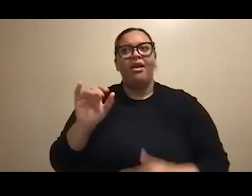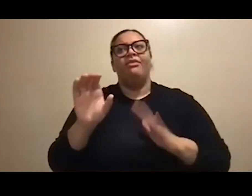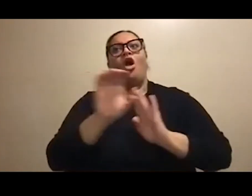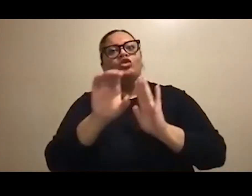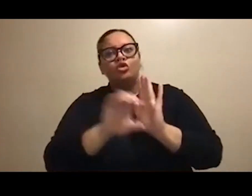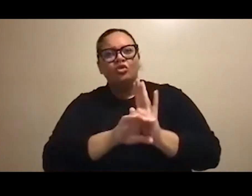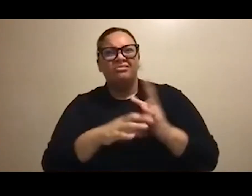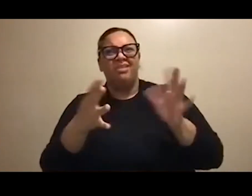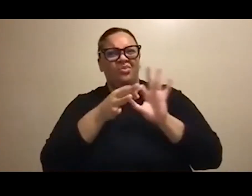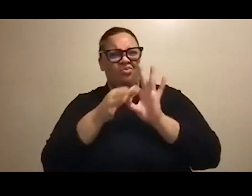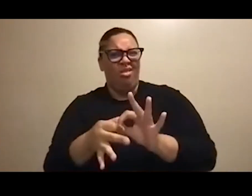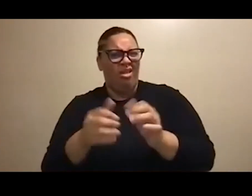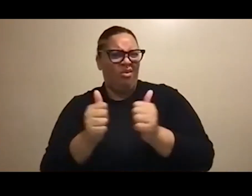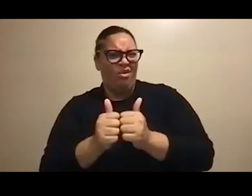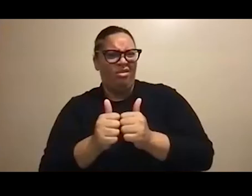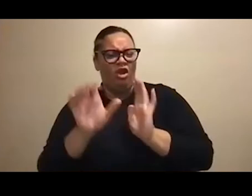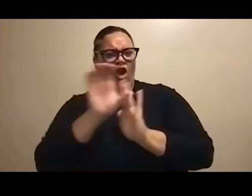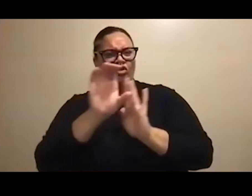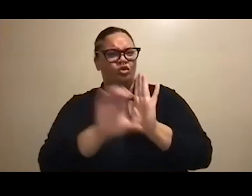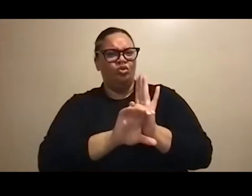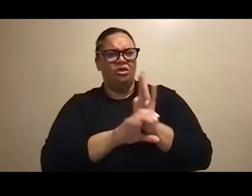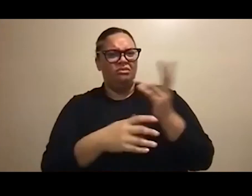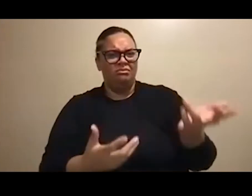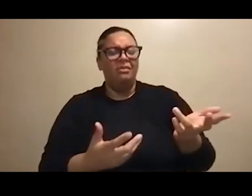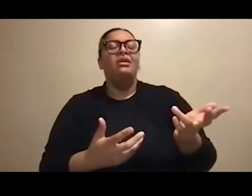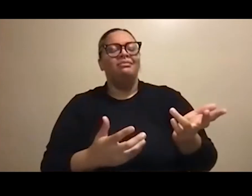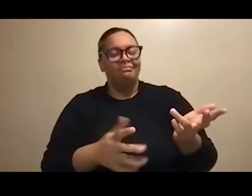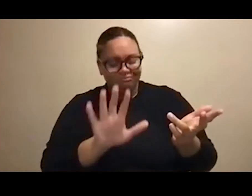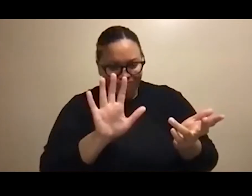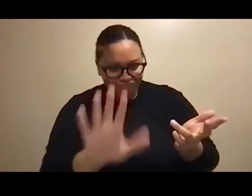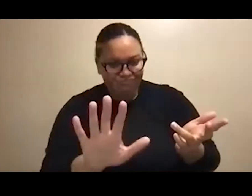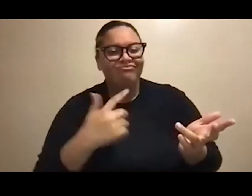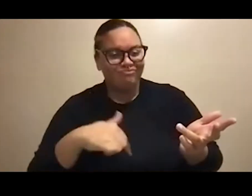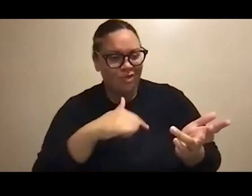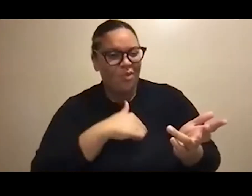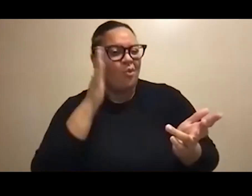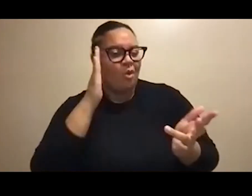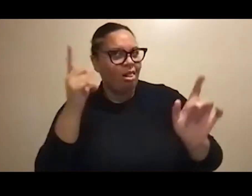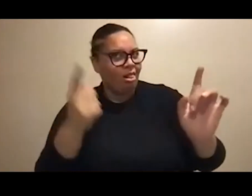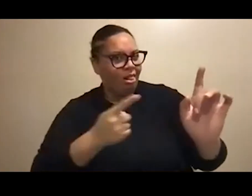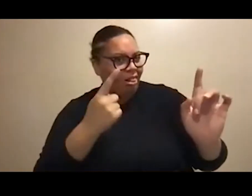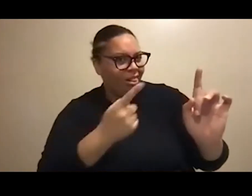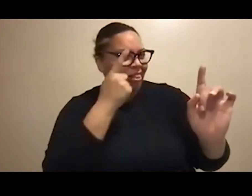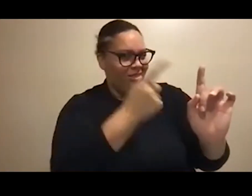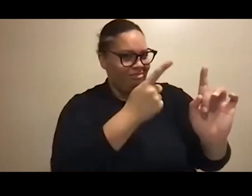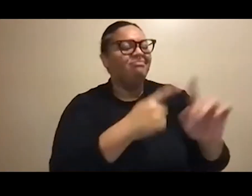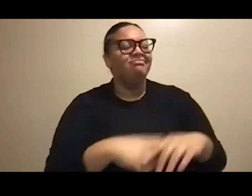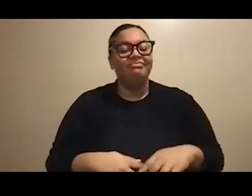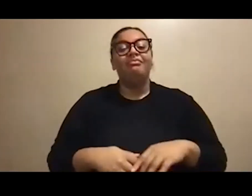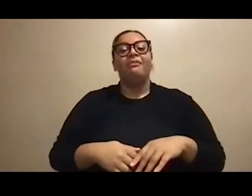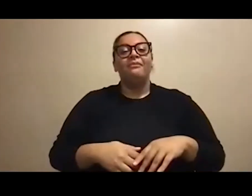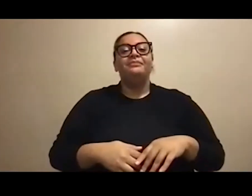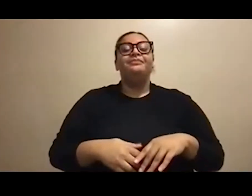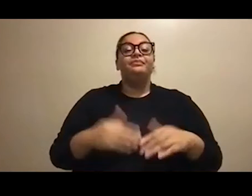Amendment to the Constitution? Well, hang on, bear with me, we will get there. Basically, what I want to say